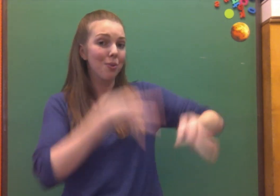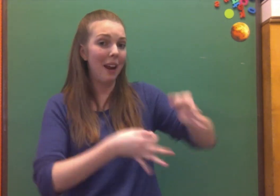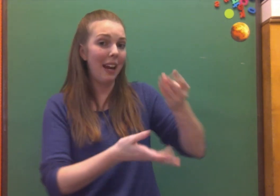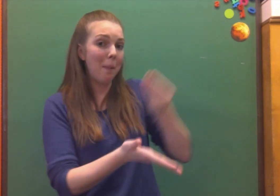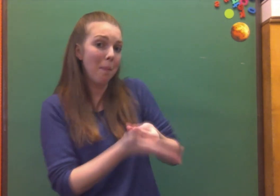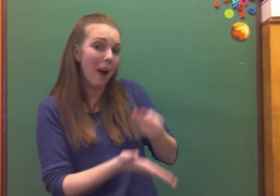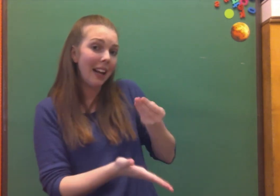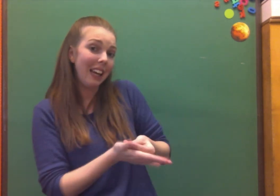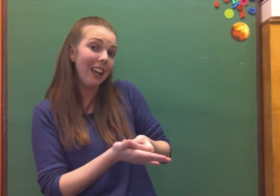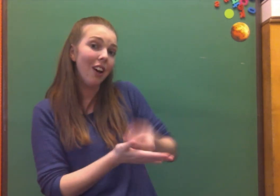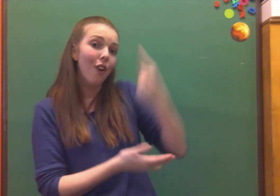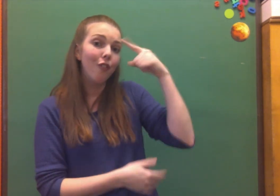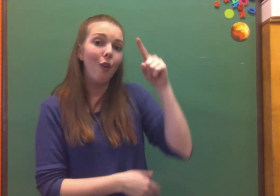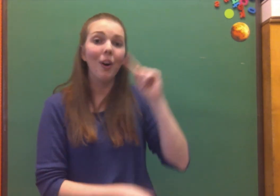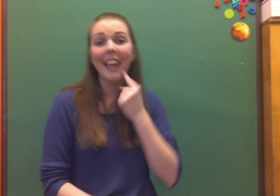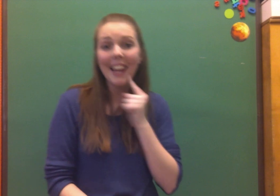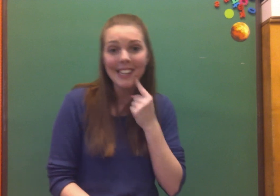trade money for candy.